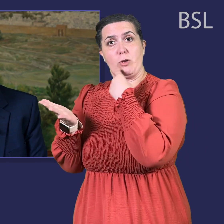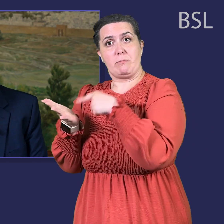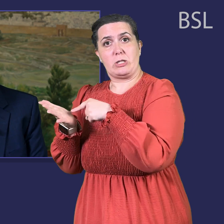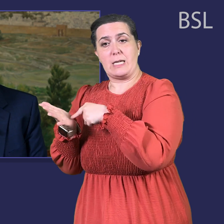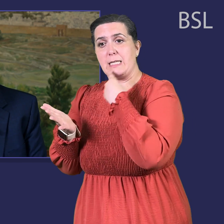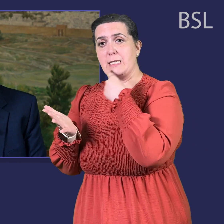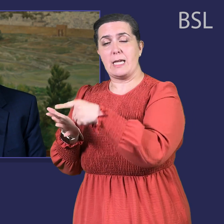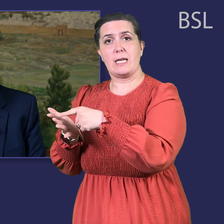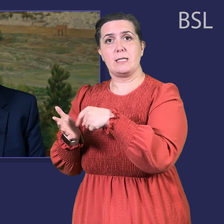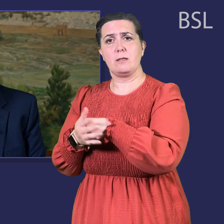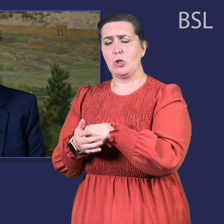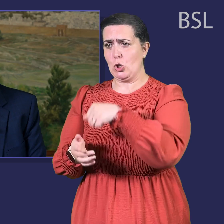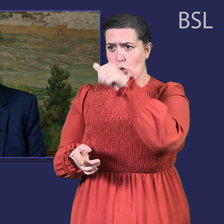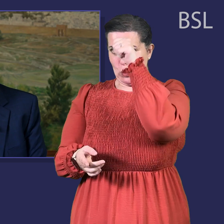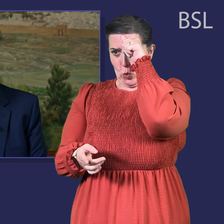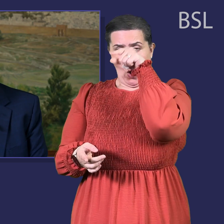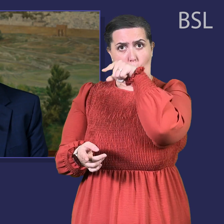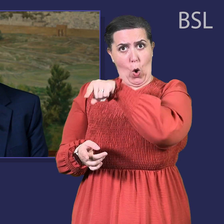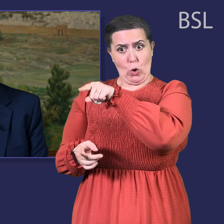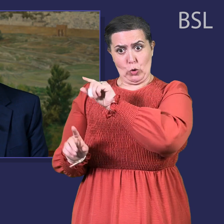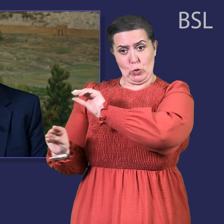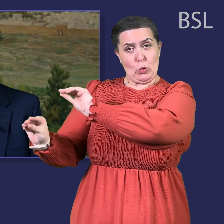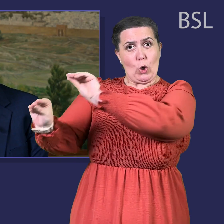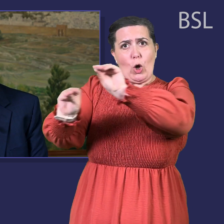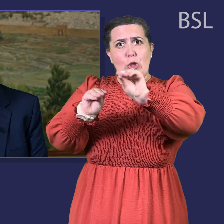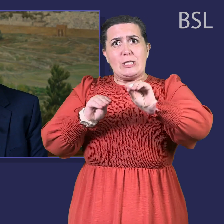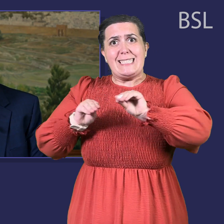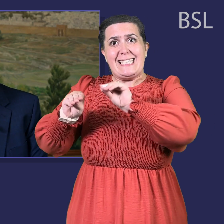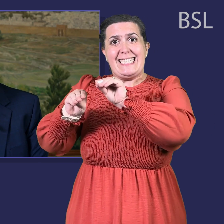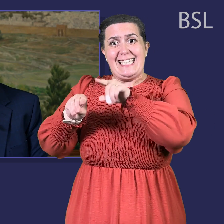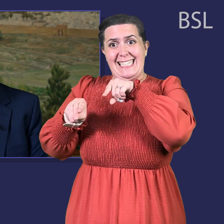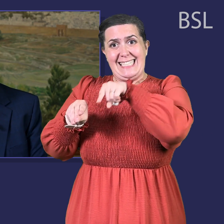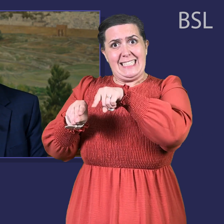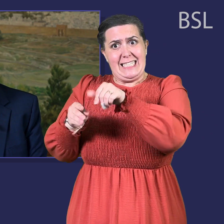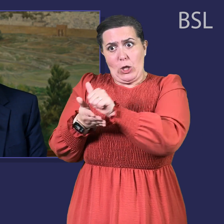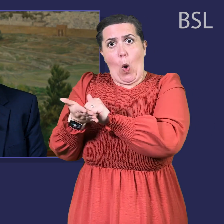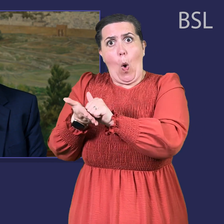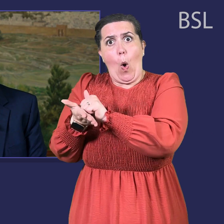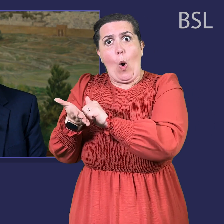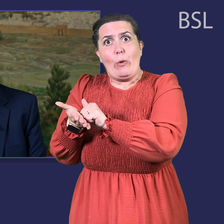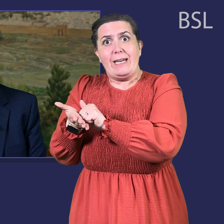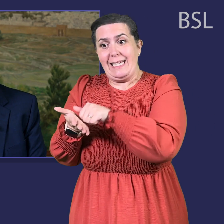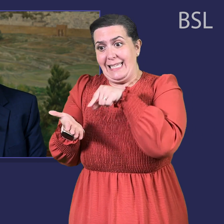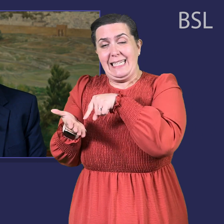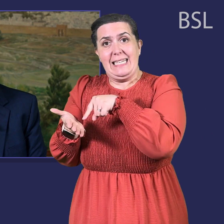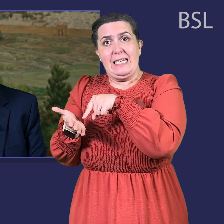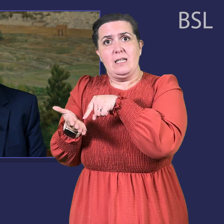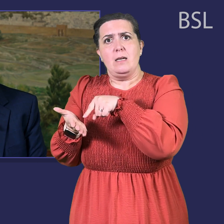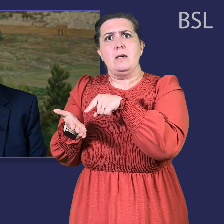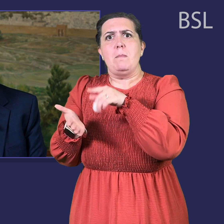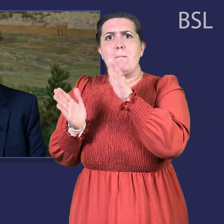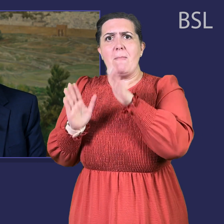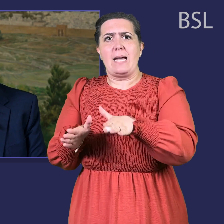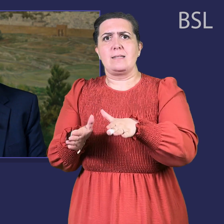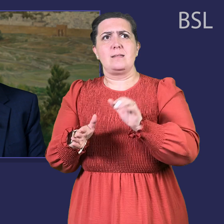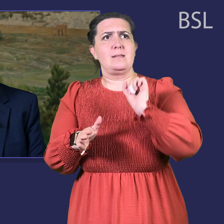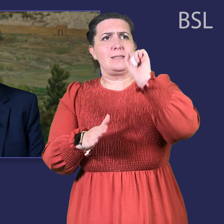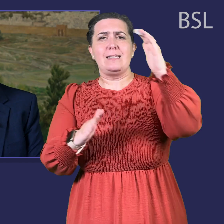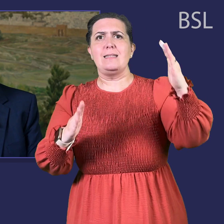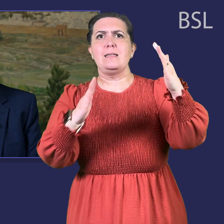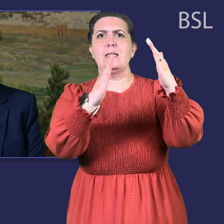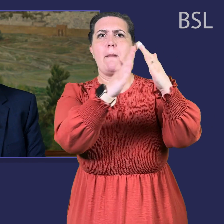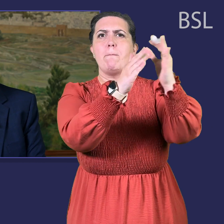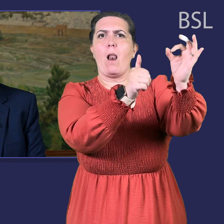to the Corinthians. Do ye not know that they which minister holy things